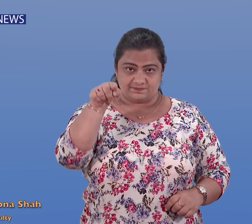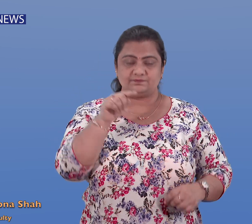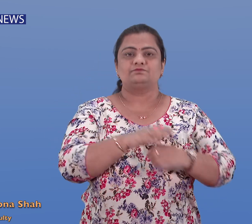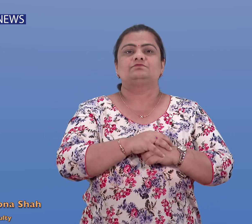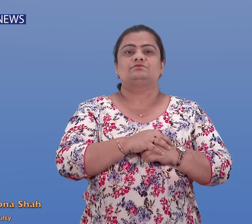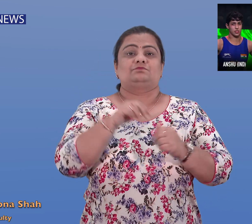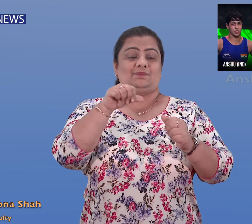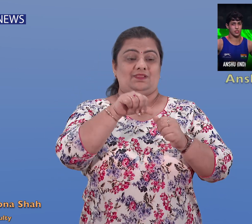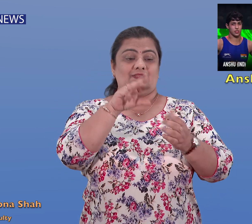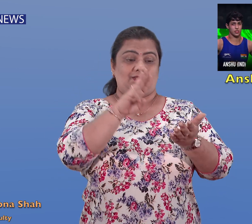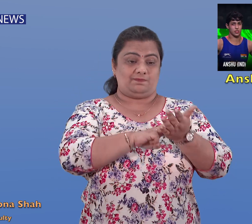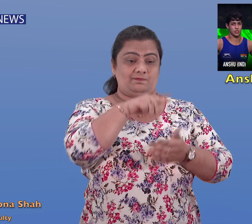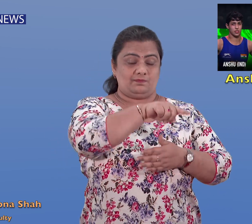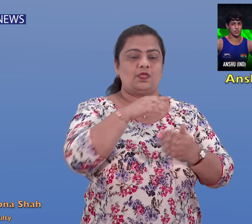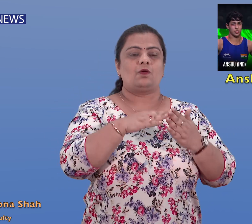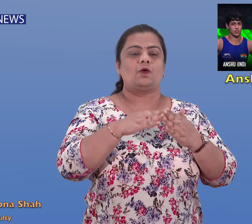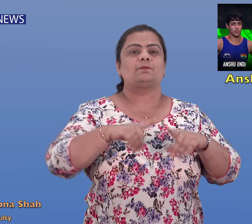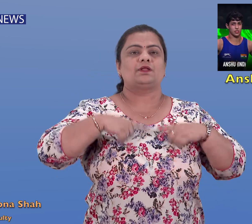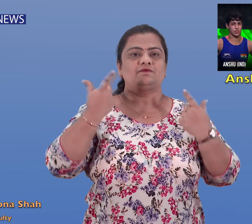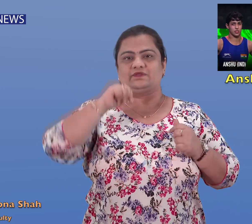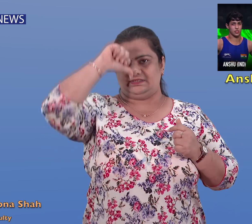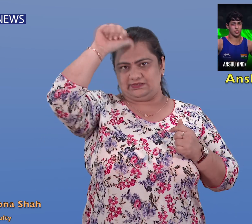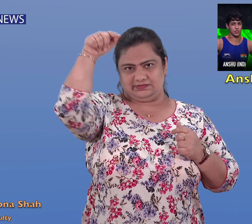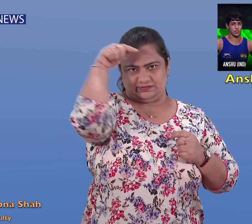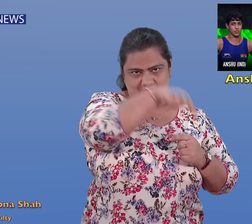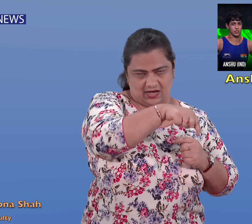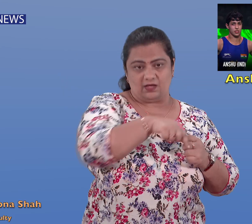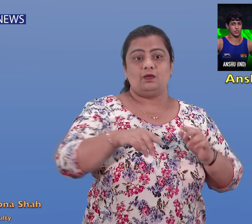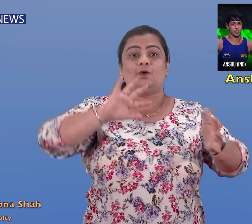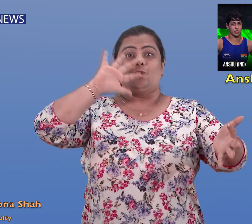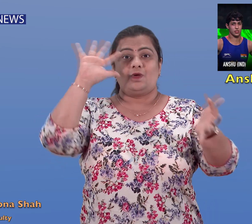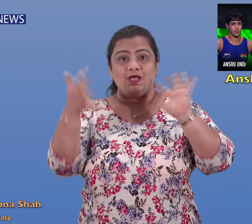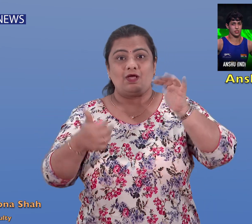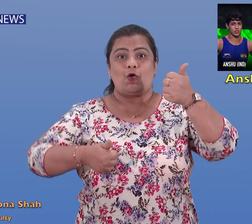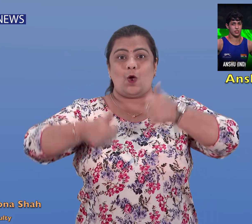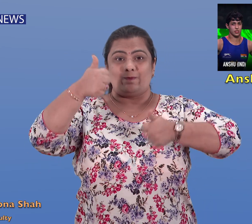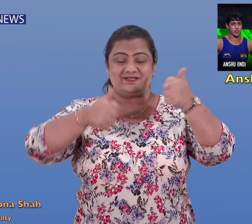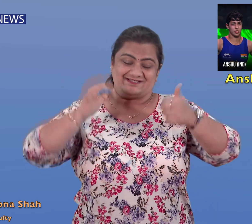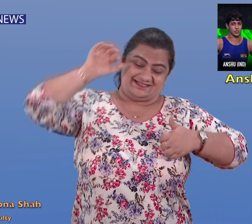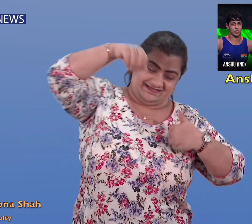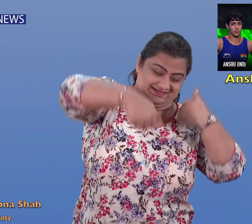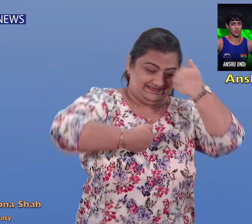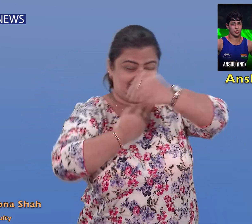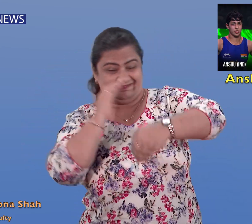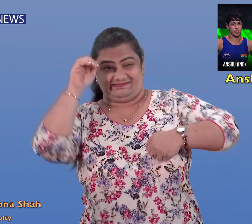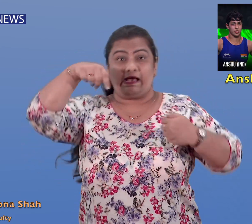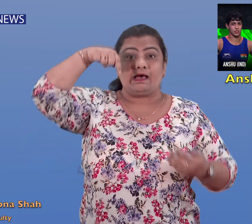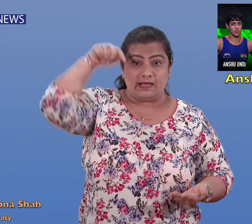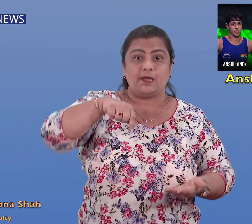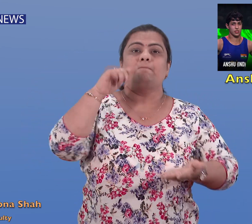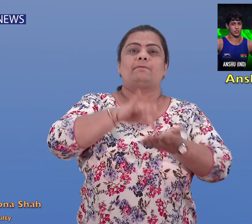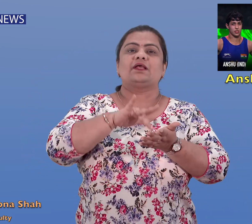Over to sports news. Anshu Malik became the first Indian woman wrestler to win a silver medal in the World